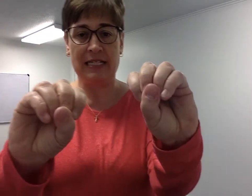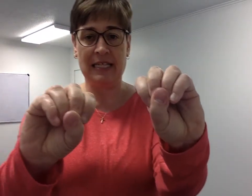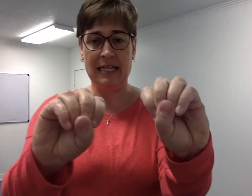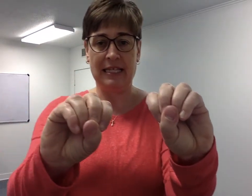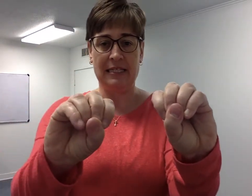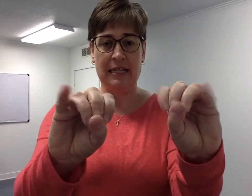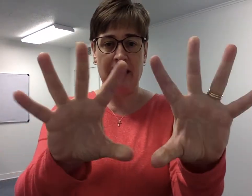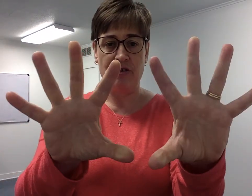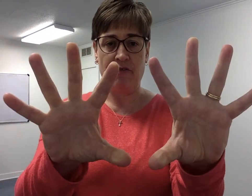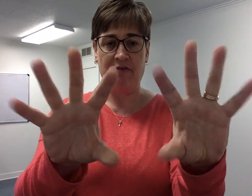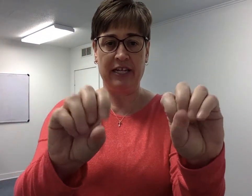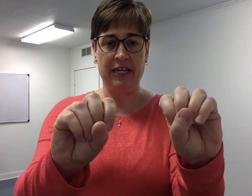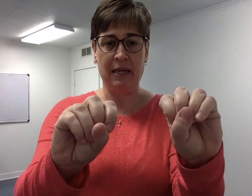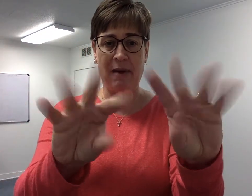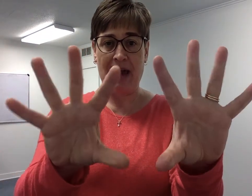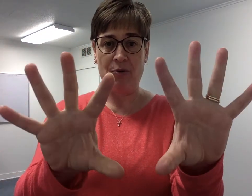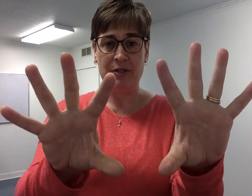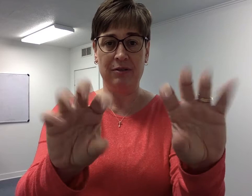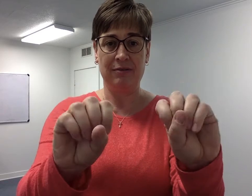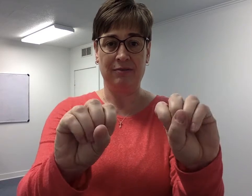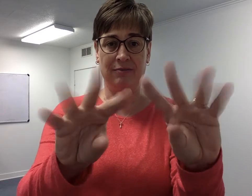like this and you're flicking them out.